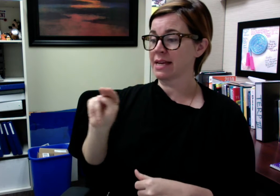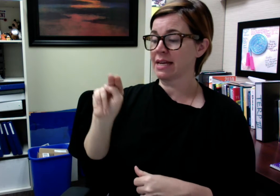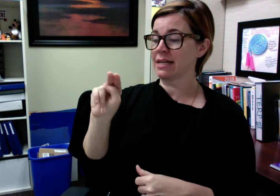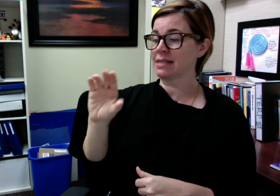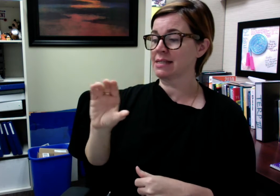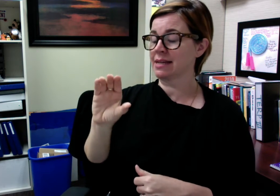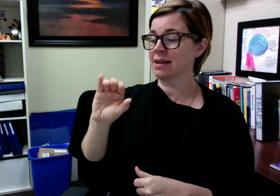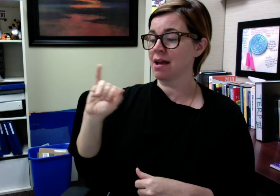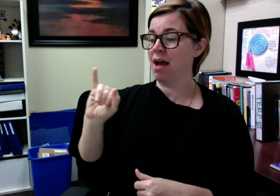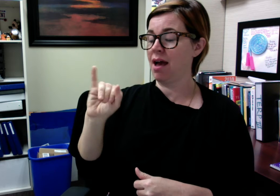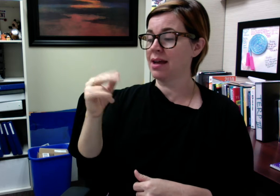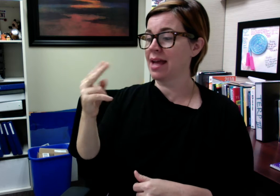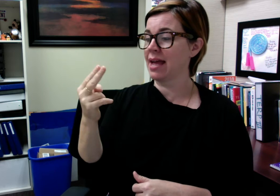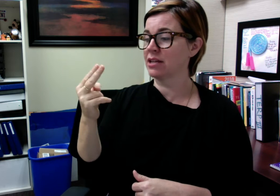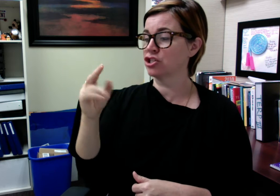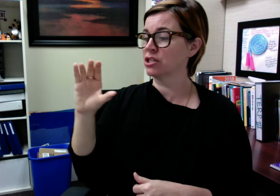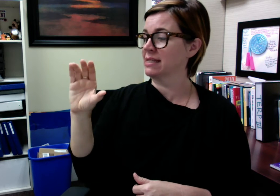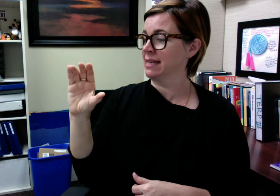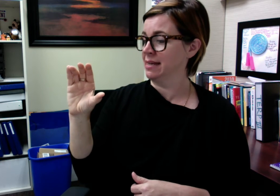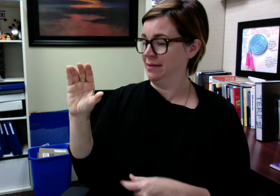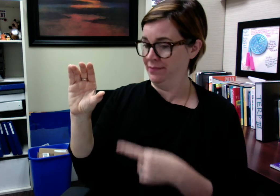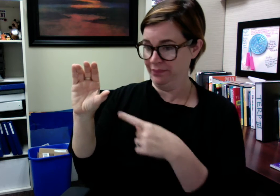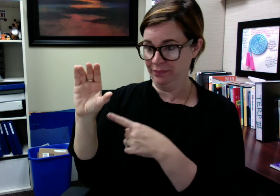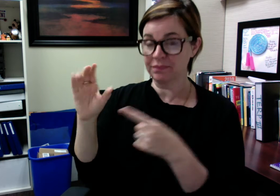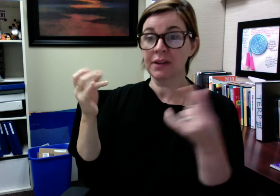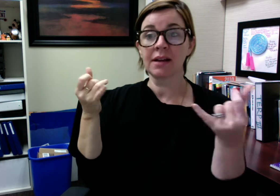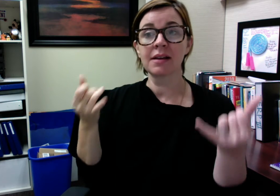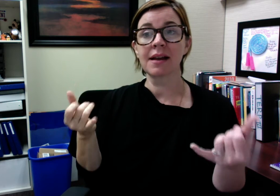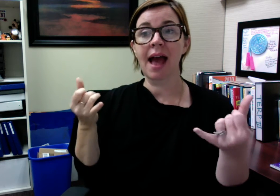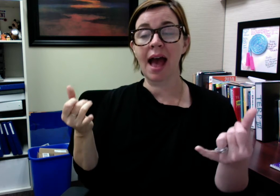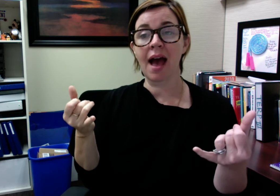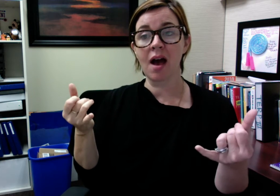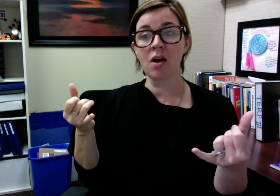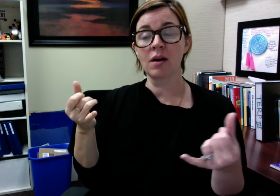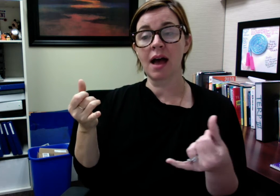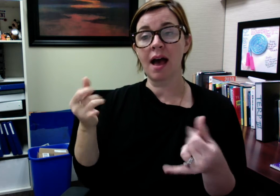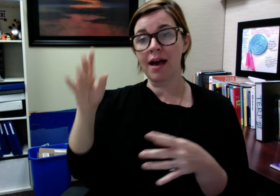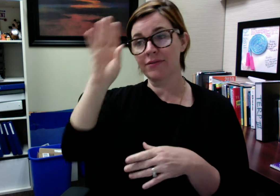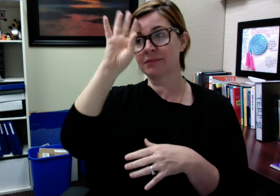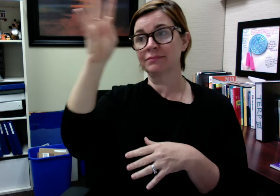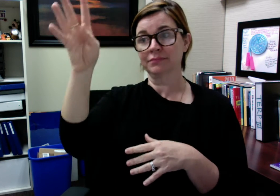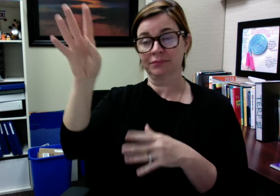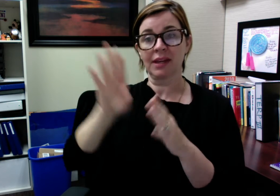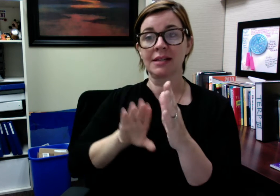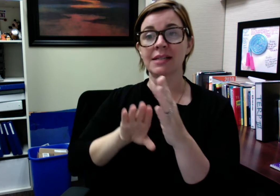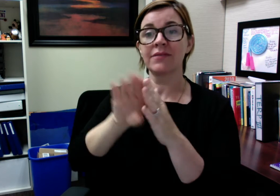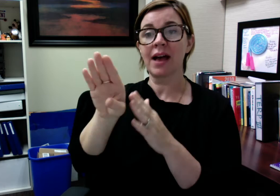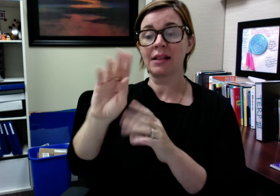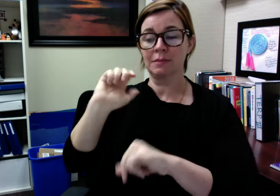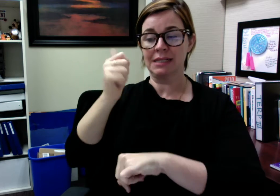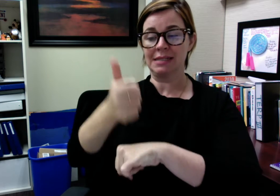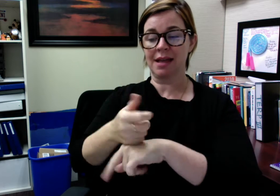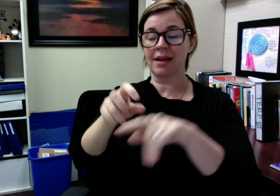NCIHC has now developed a set of standards of practice